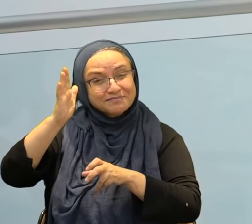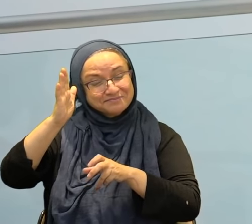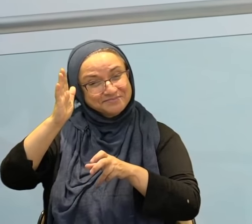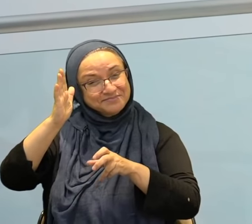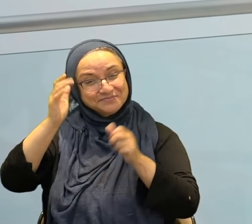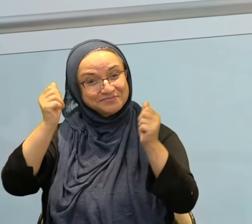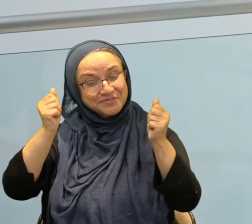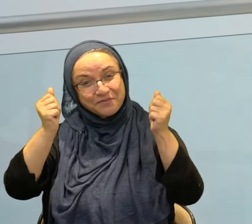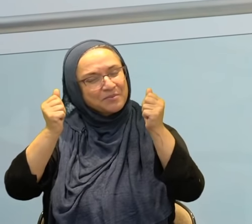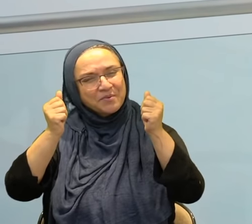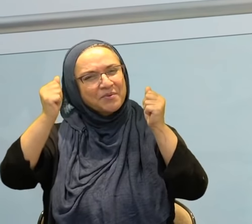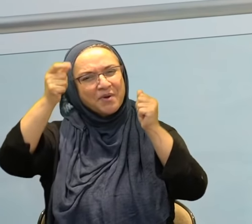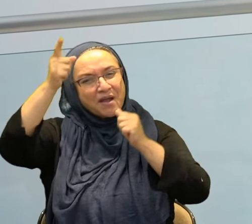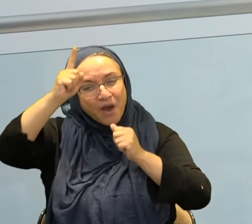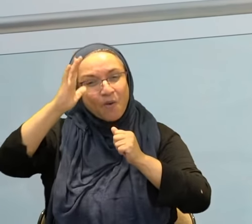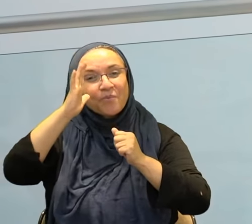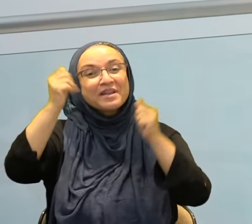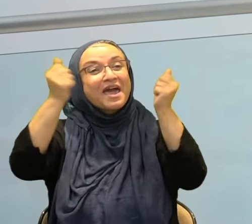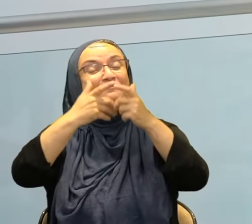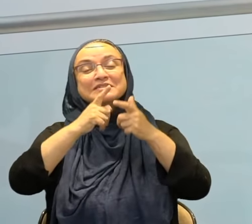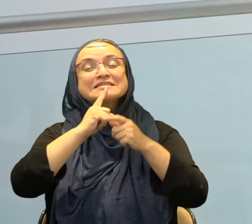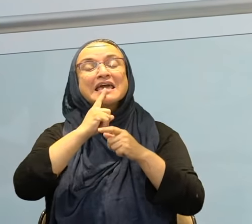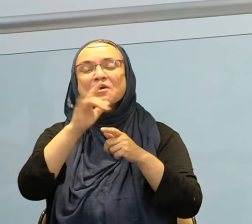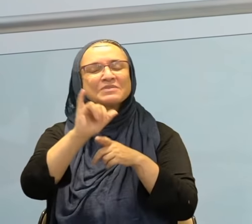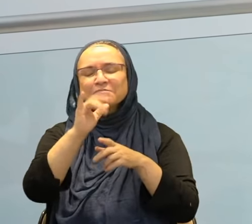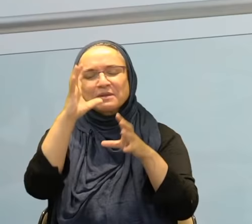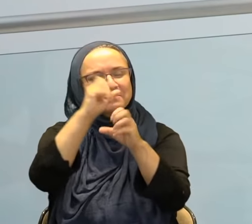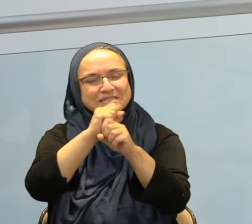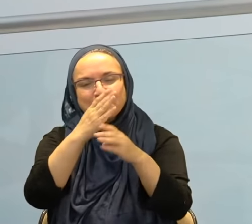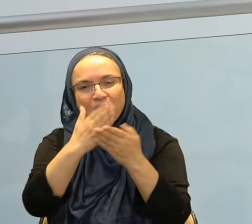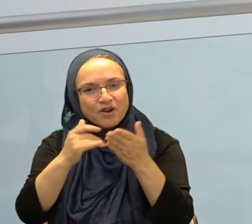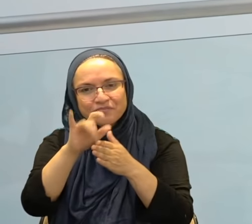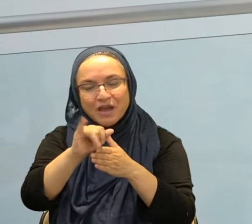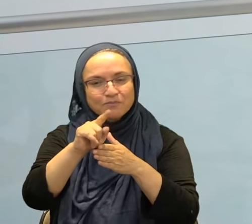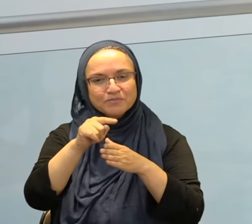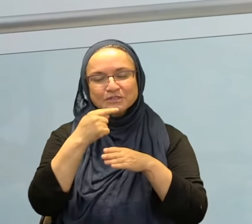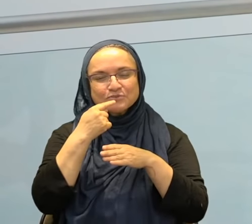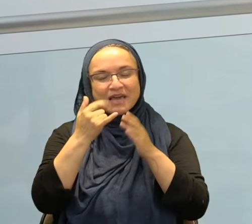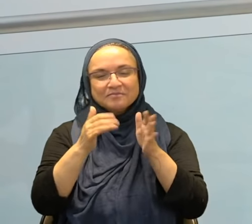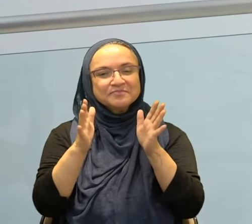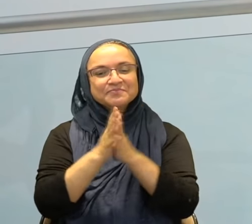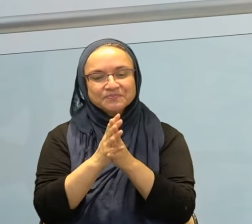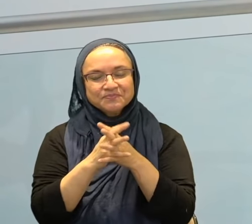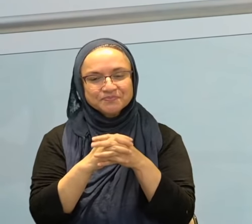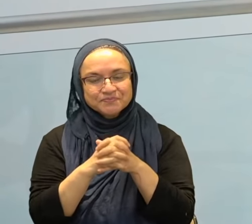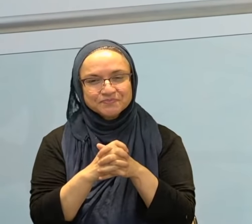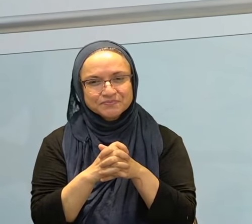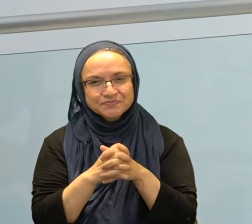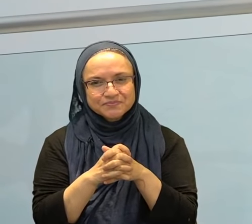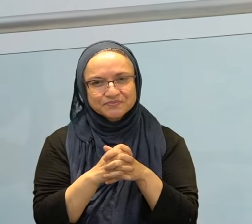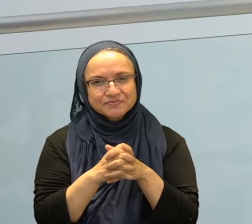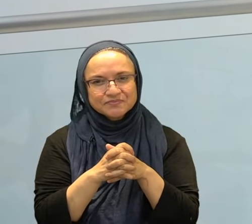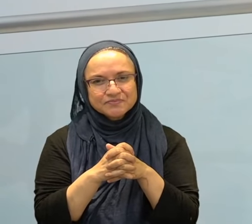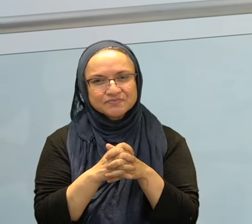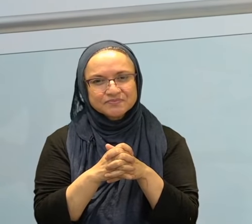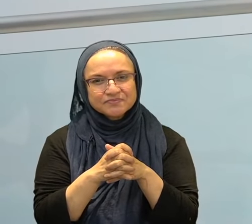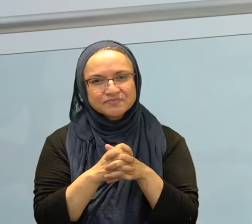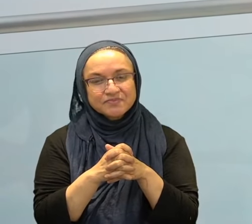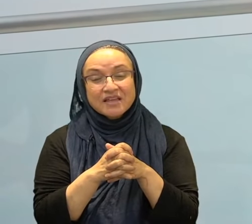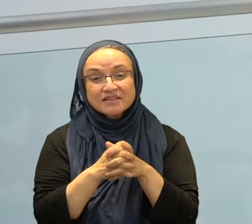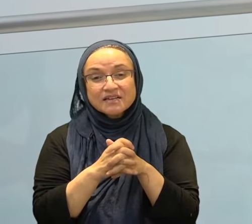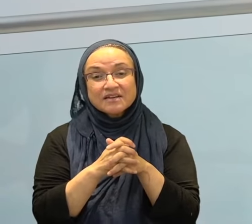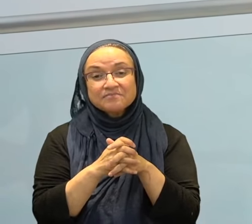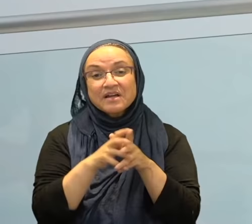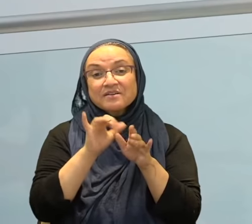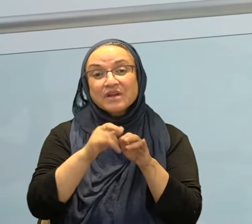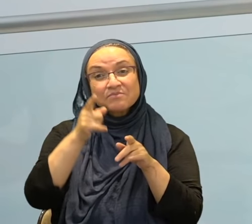Allah, I can achieve so much from Allah subhanahu wa ta'ala. I can gain so much from allahel.